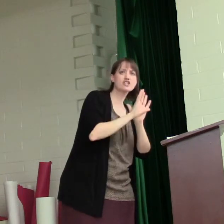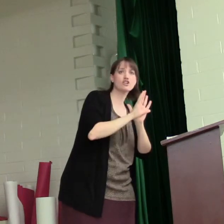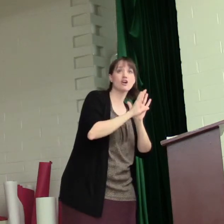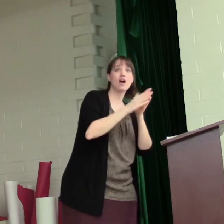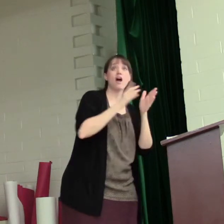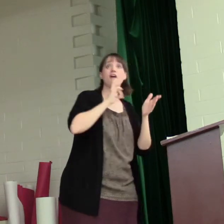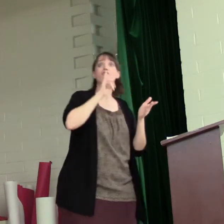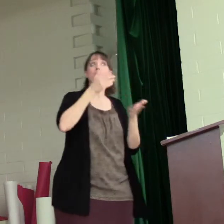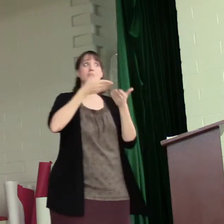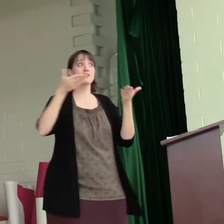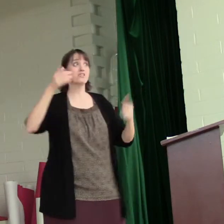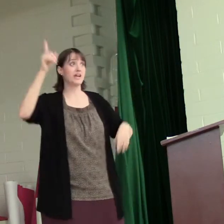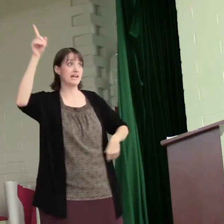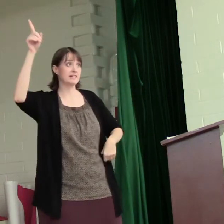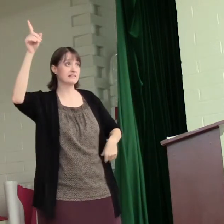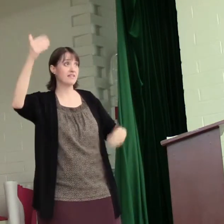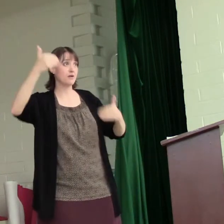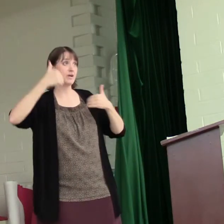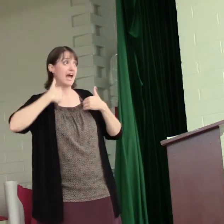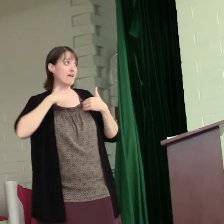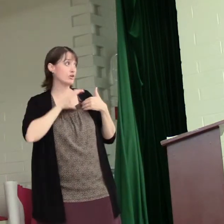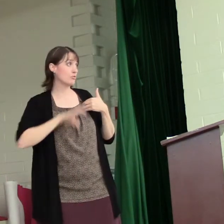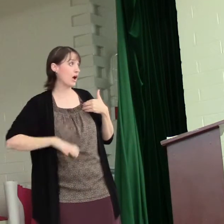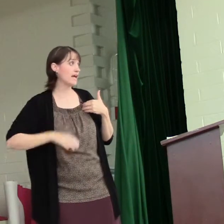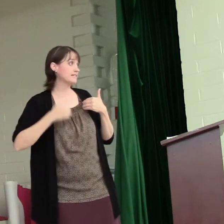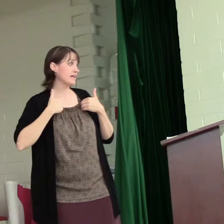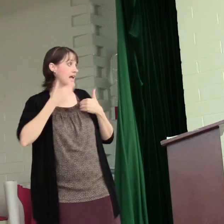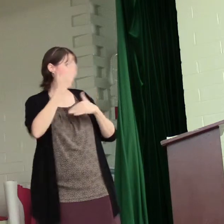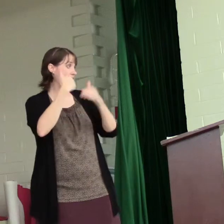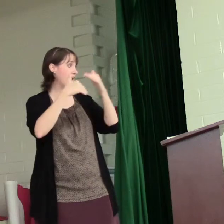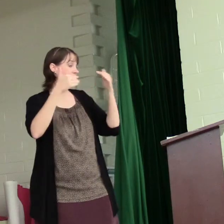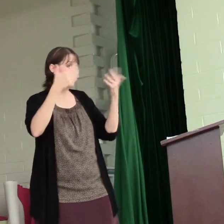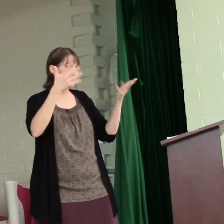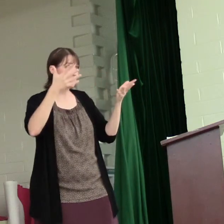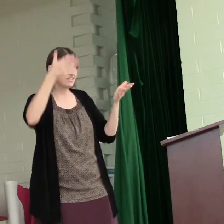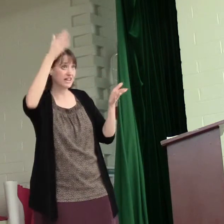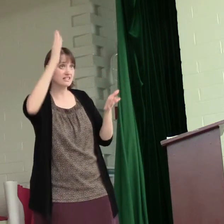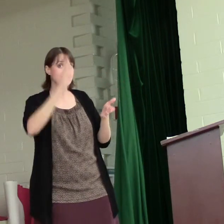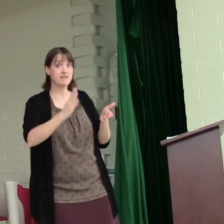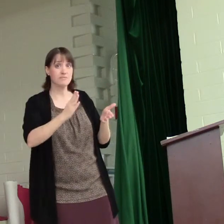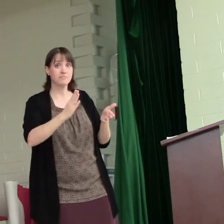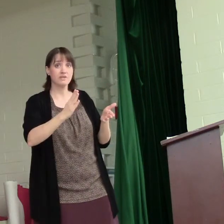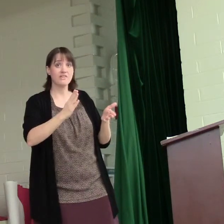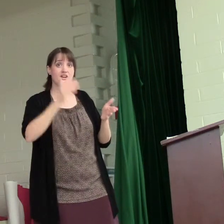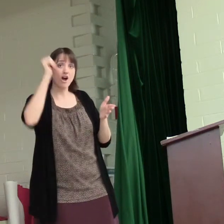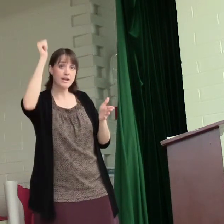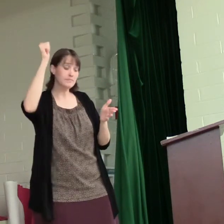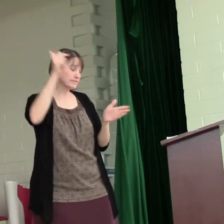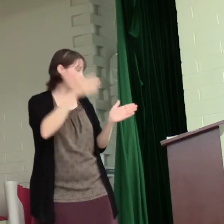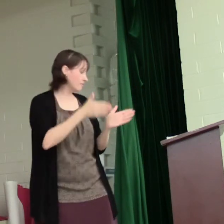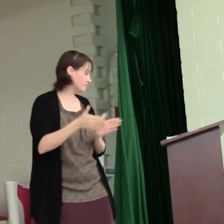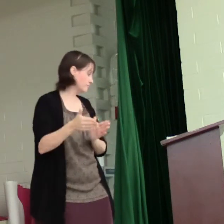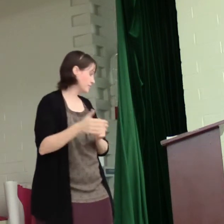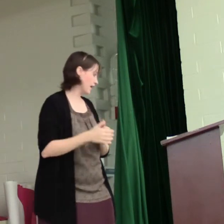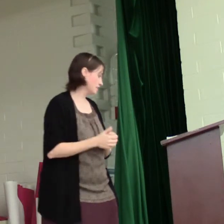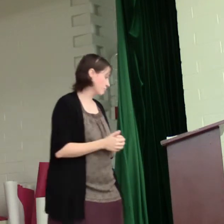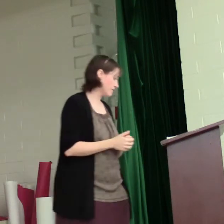picture of the real things that we have in Christ and have in heaven, the things that God himself has